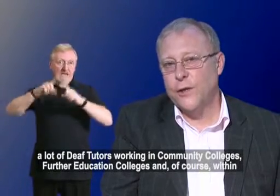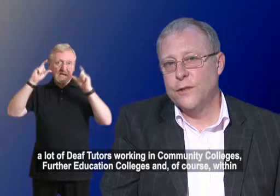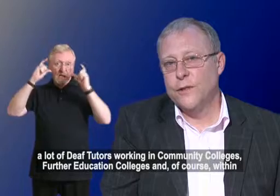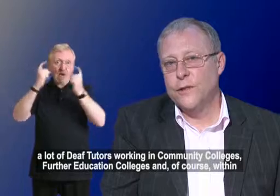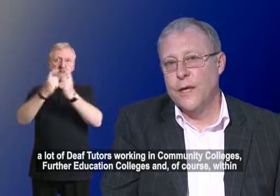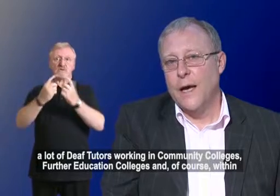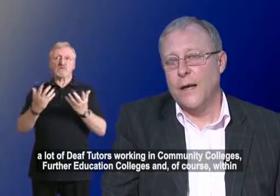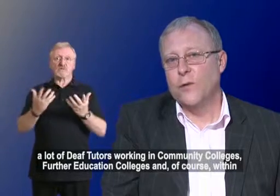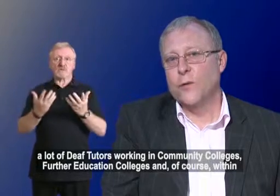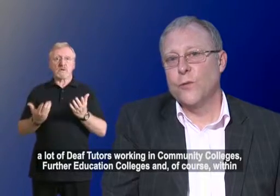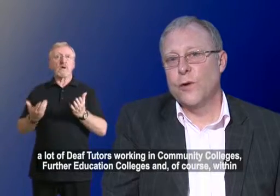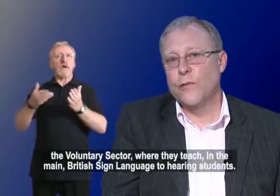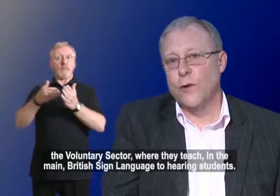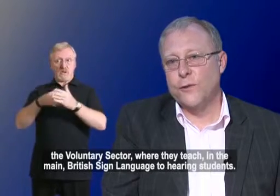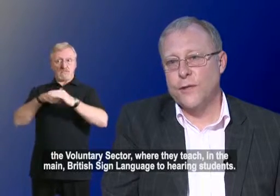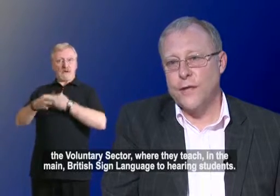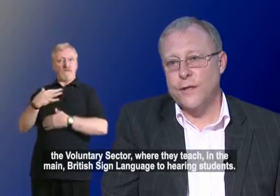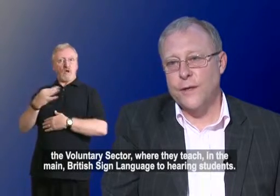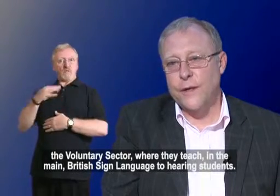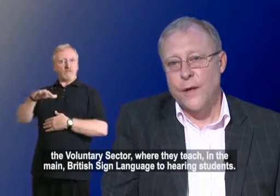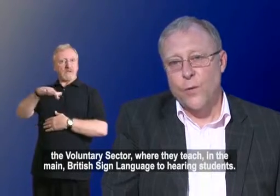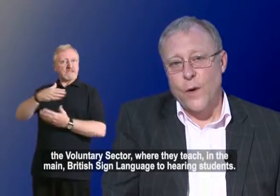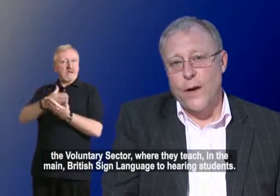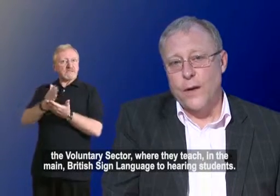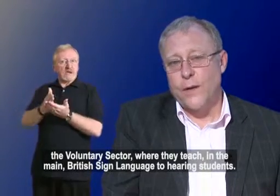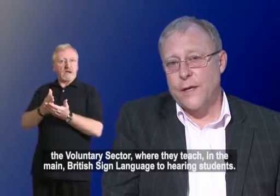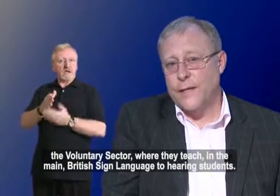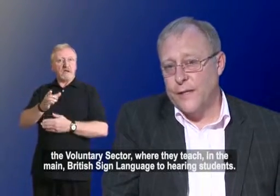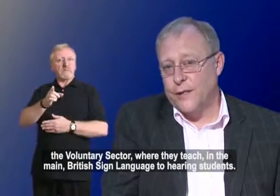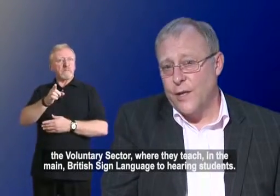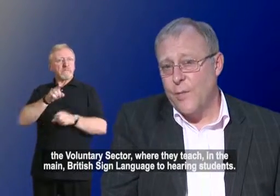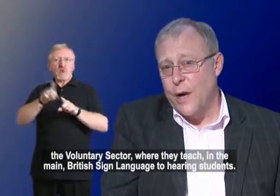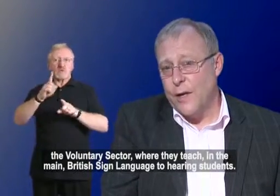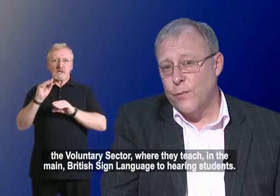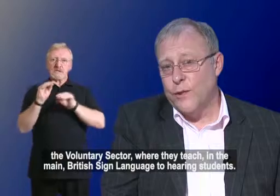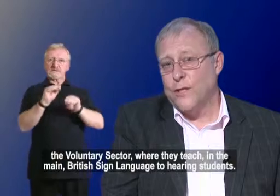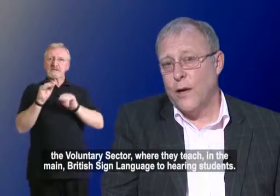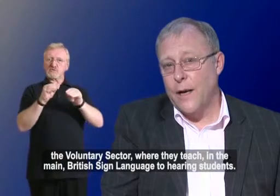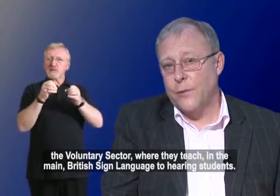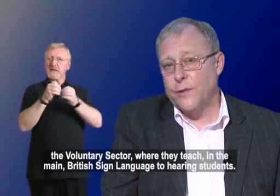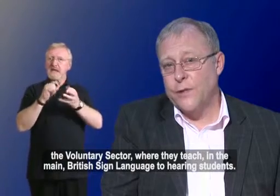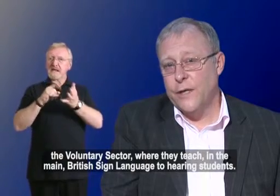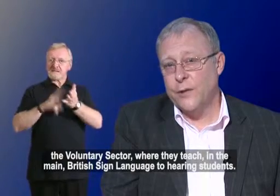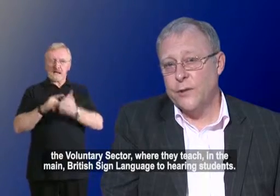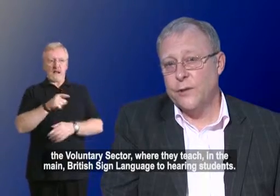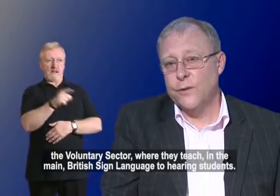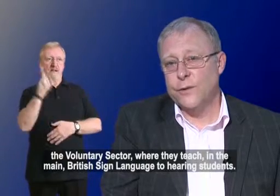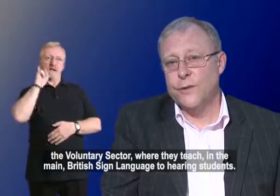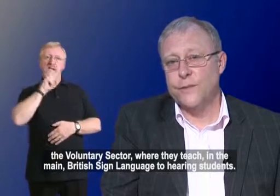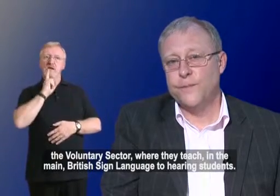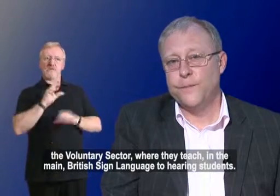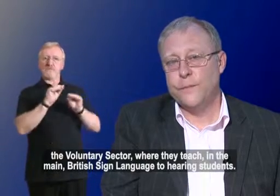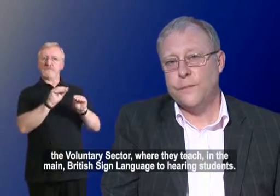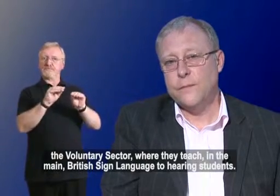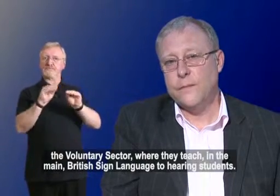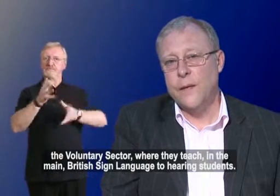education colleges, and of course within the voluntary sector, where they teach in the main British Sign Language to hearing